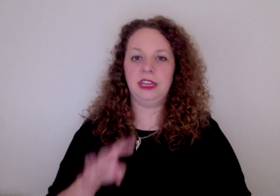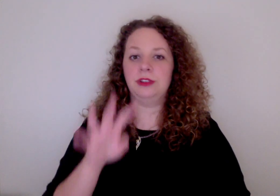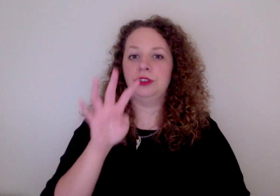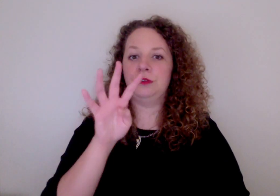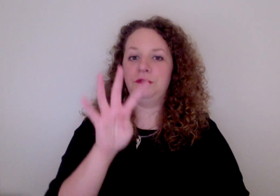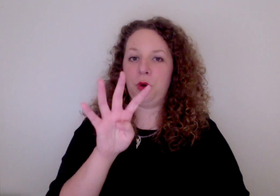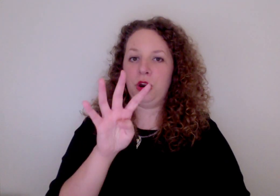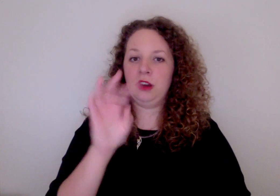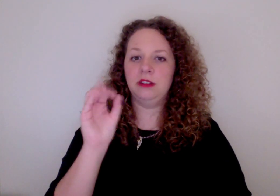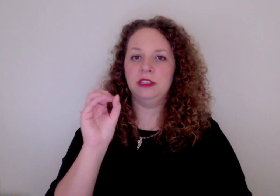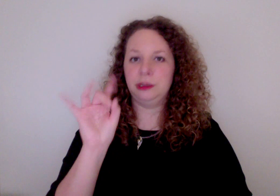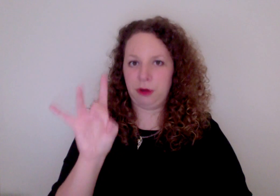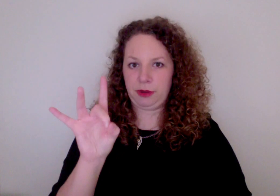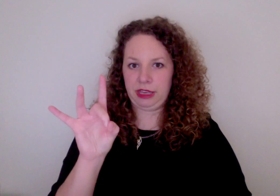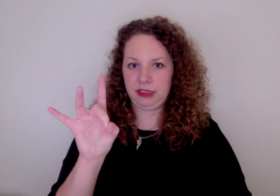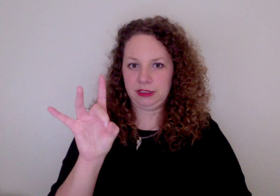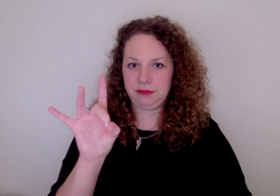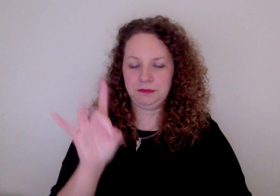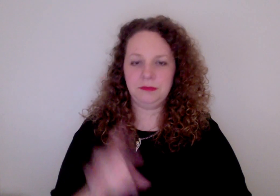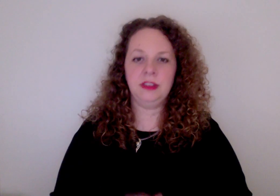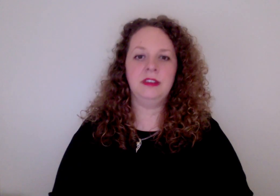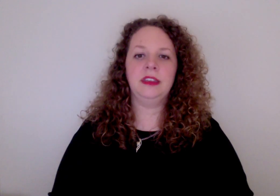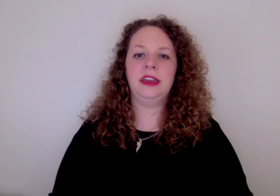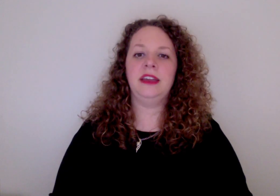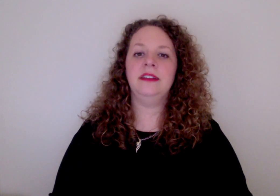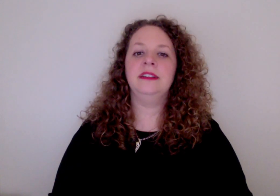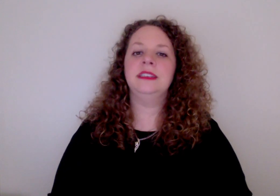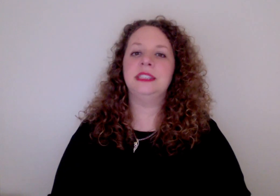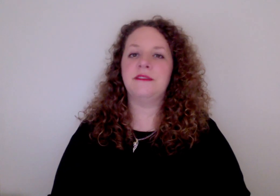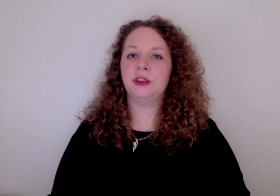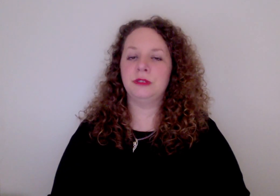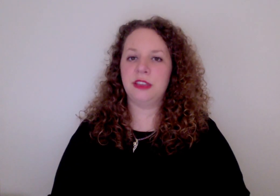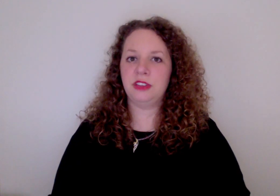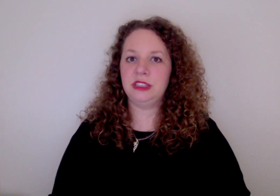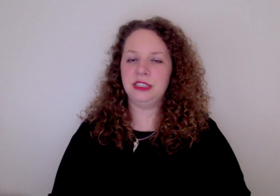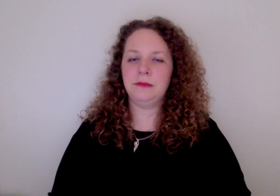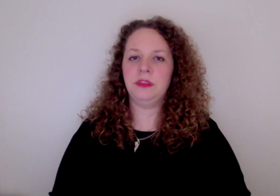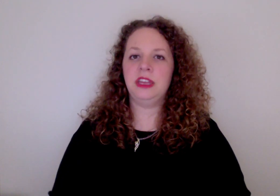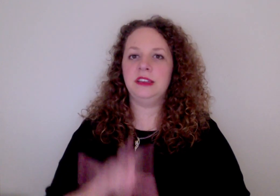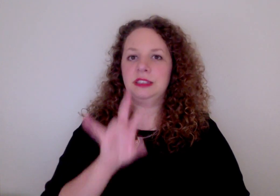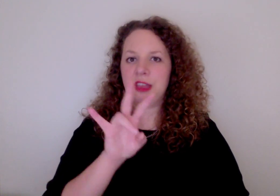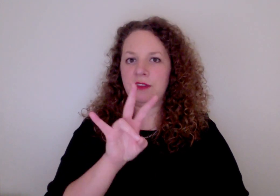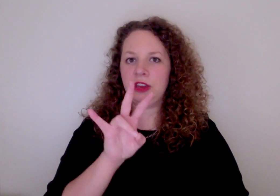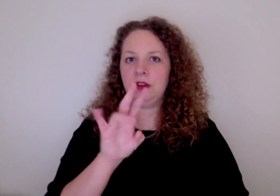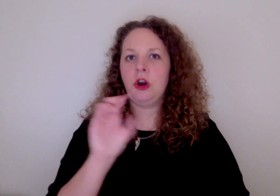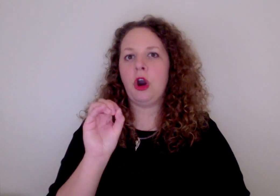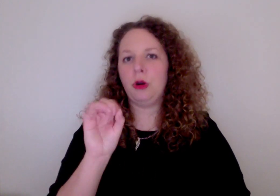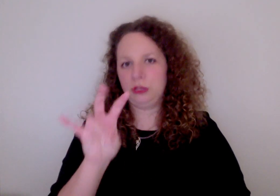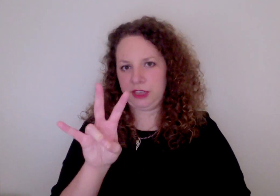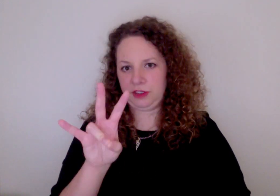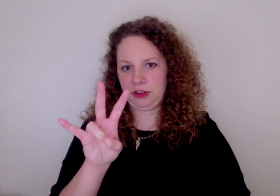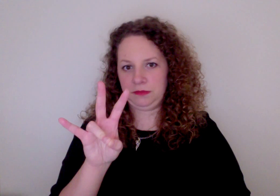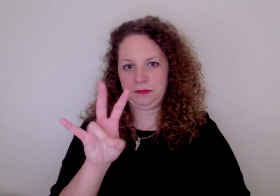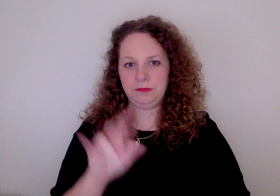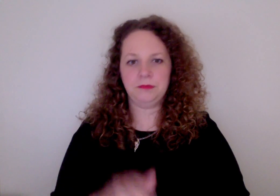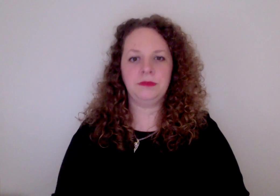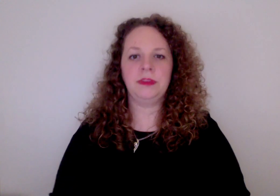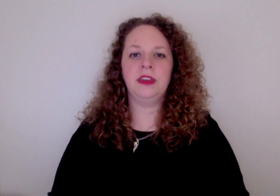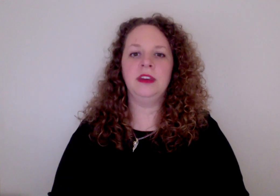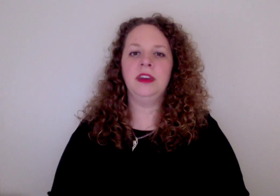So 408. Okay, 707, same thing, 707.